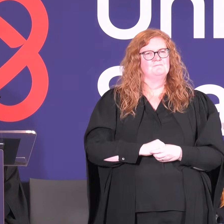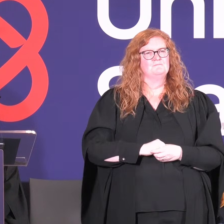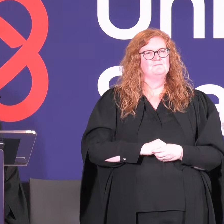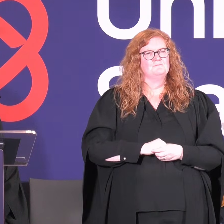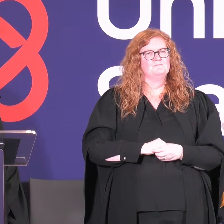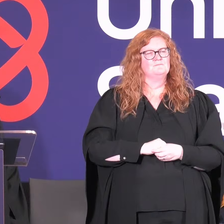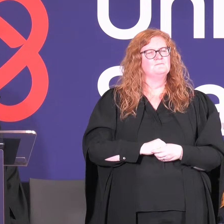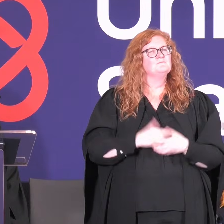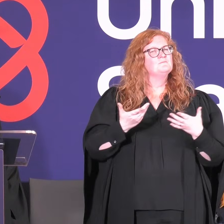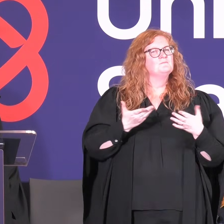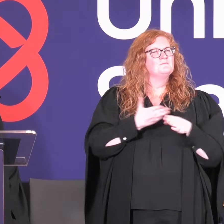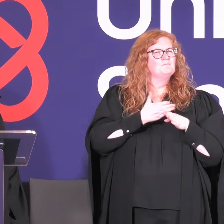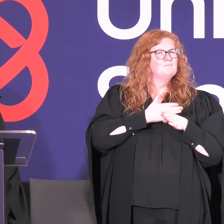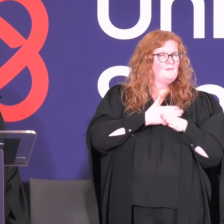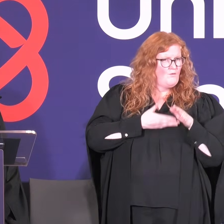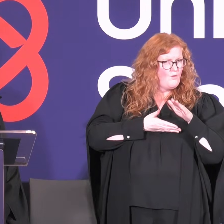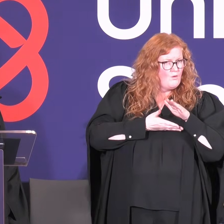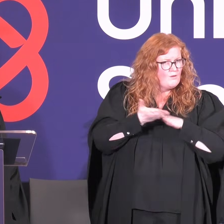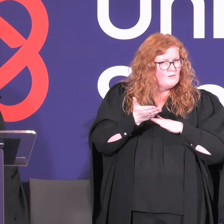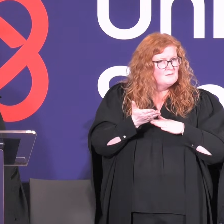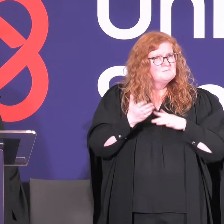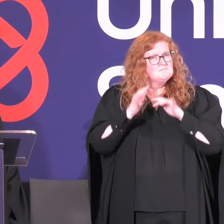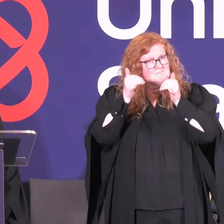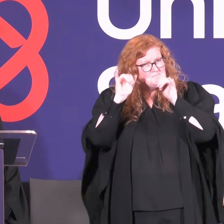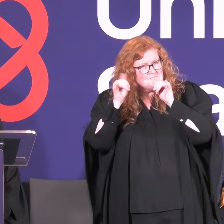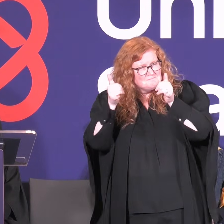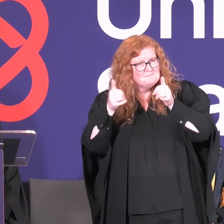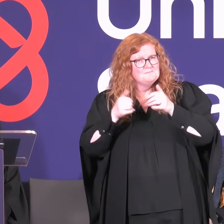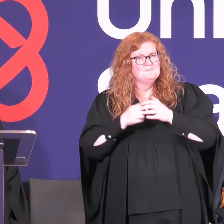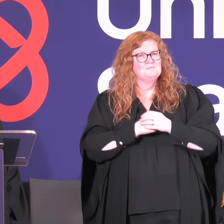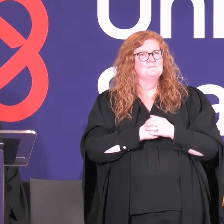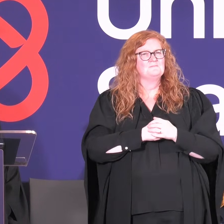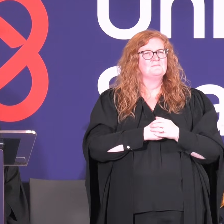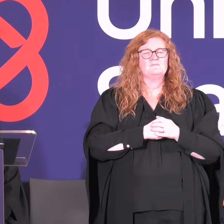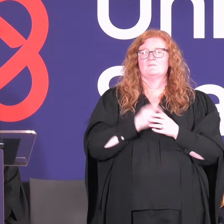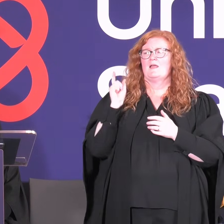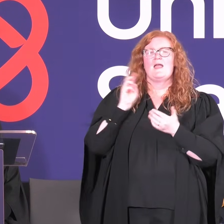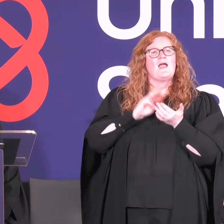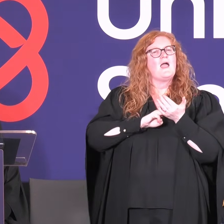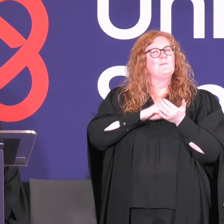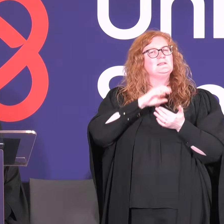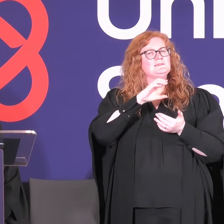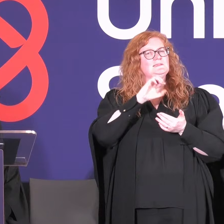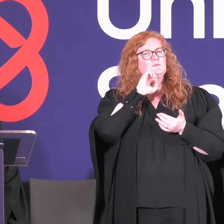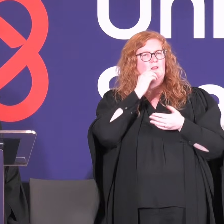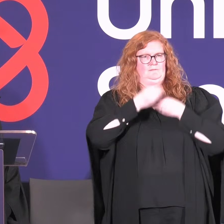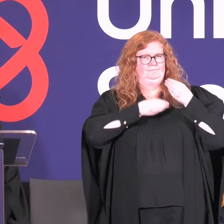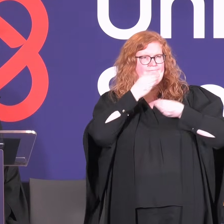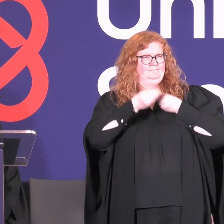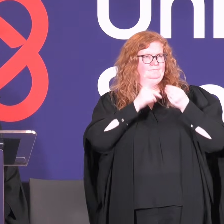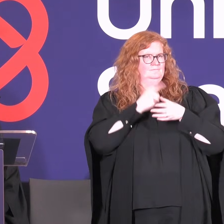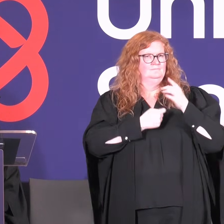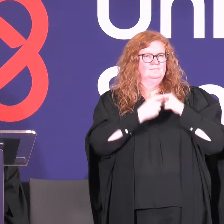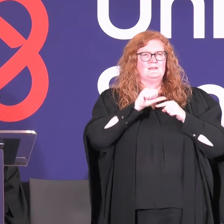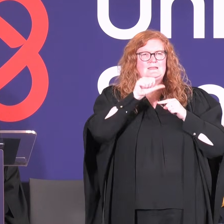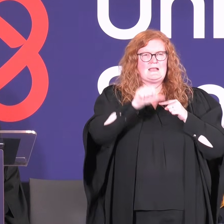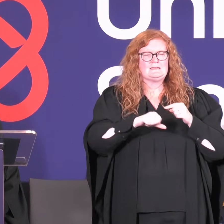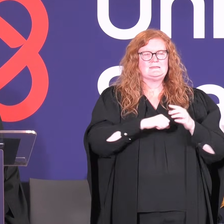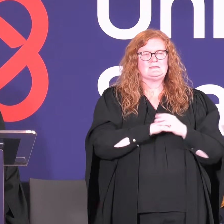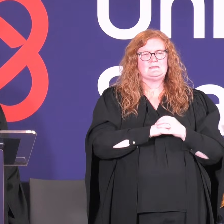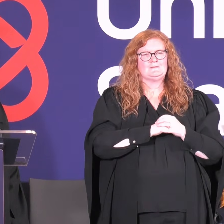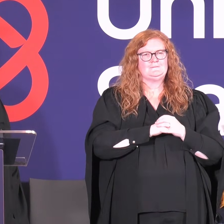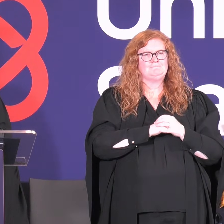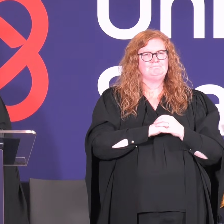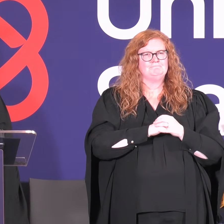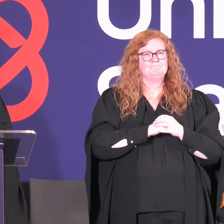Now, before we move forward for the rest of the day's celebrations, our MC will explain what's going to happen next.